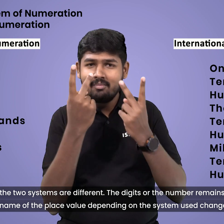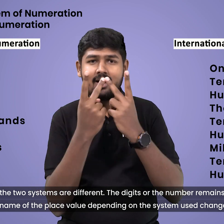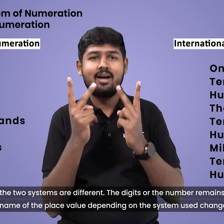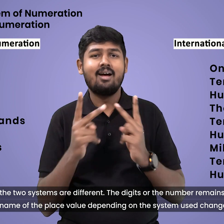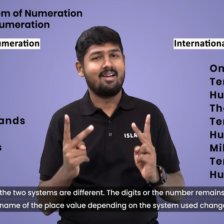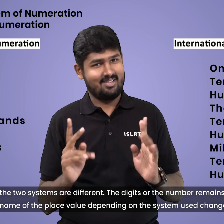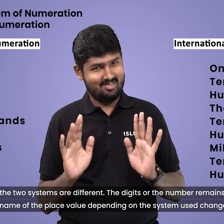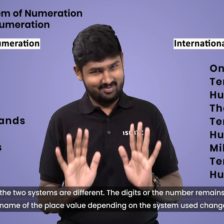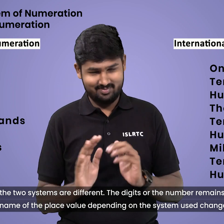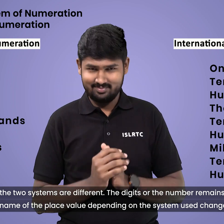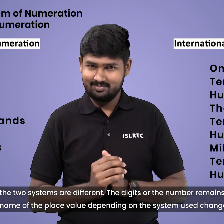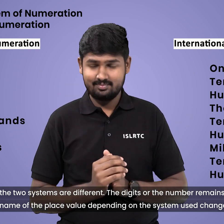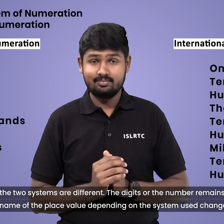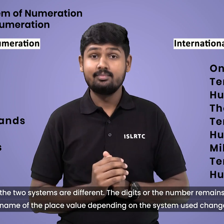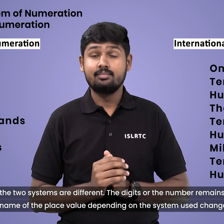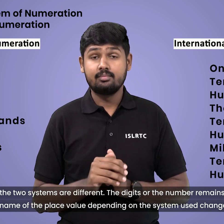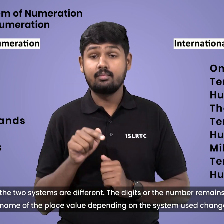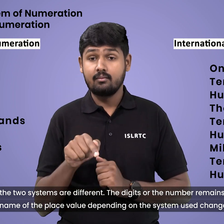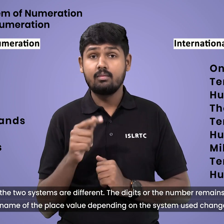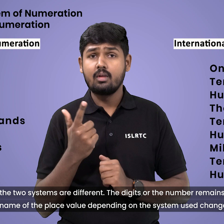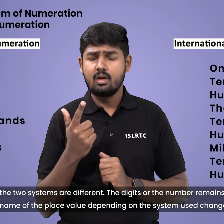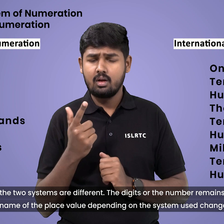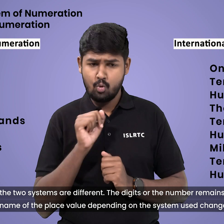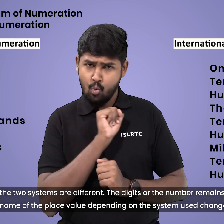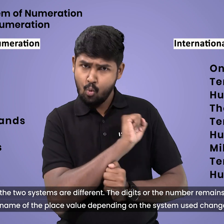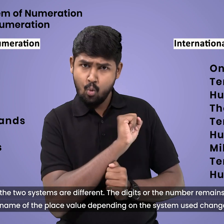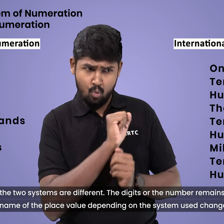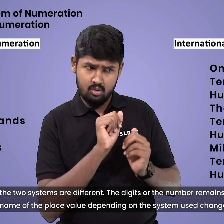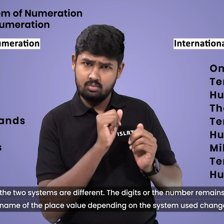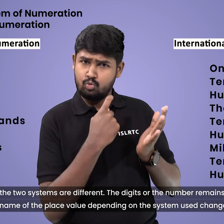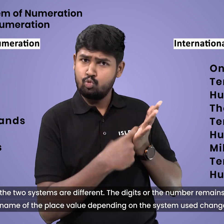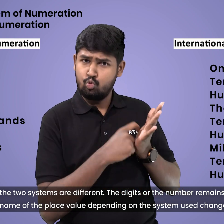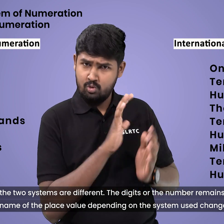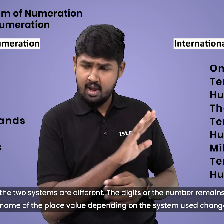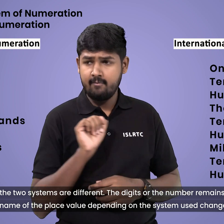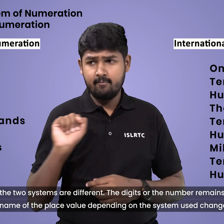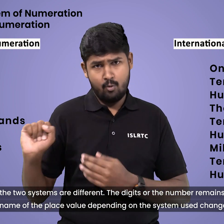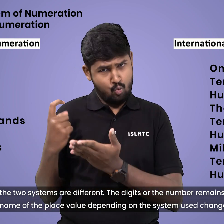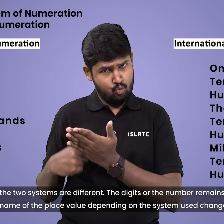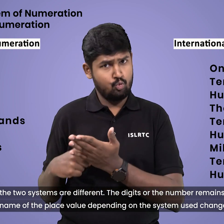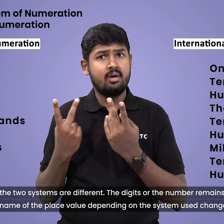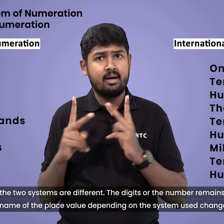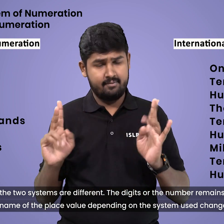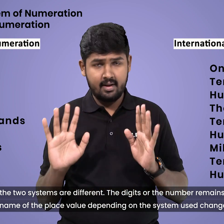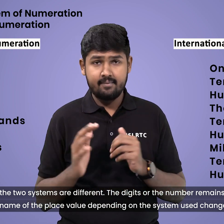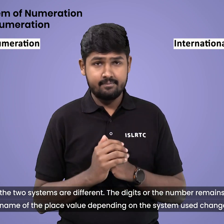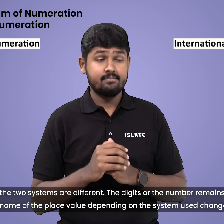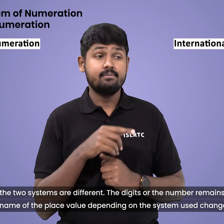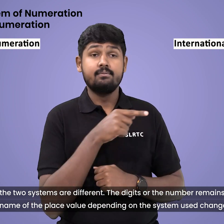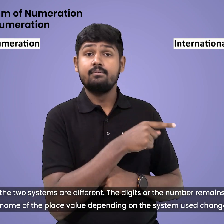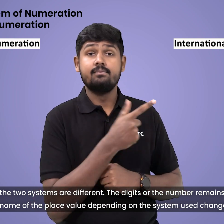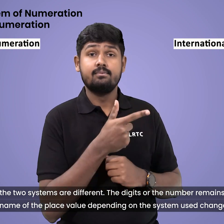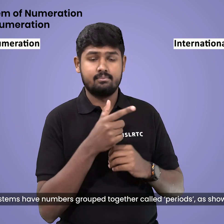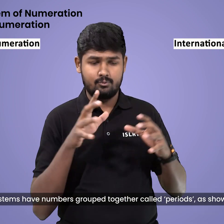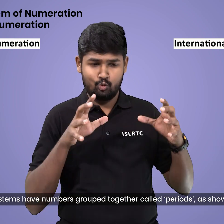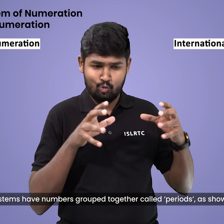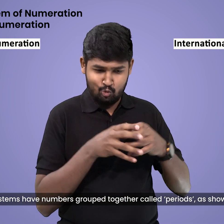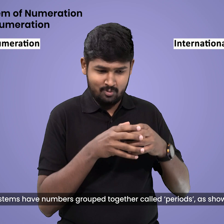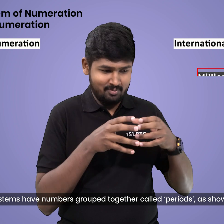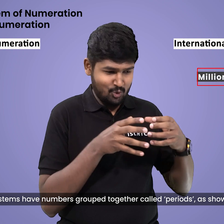digits or the number remains the same, but the name of the place value depending on the system used changes. Each of the